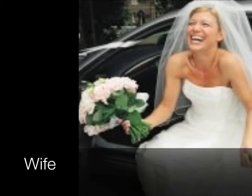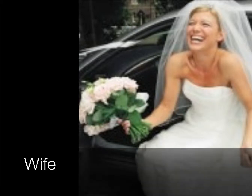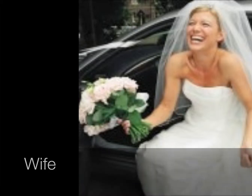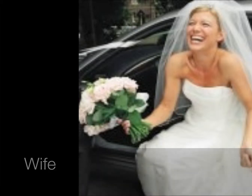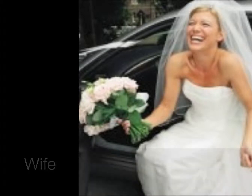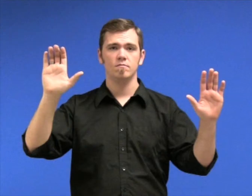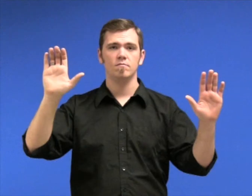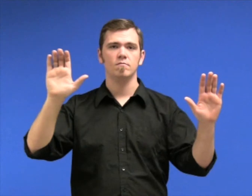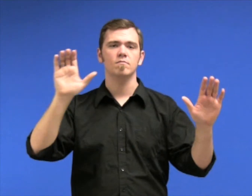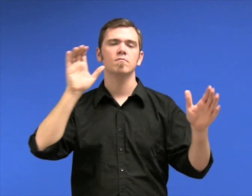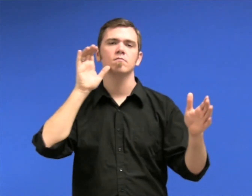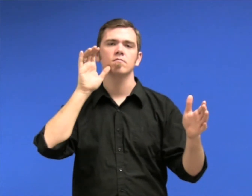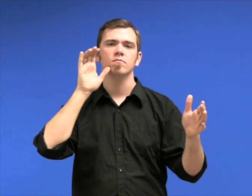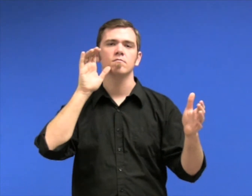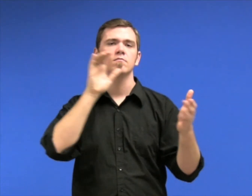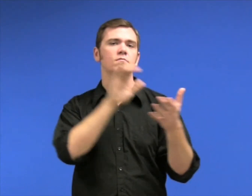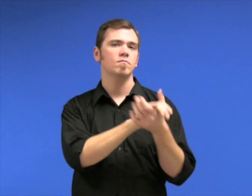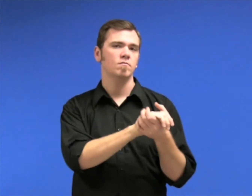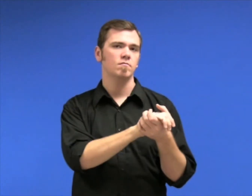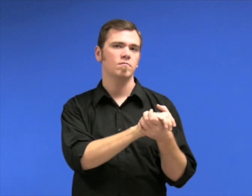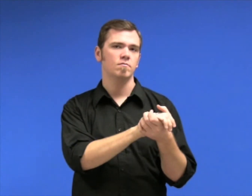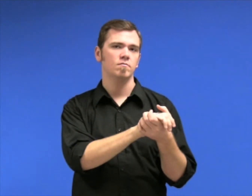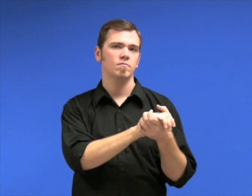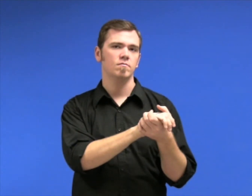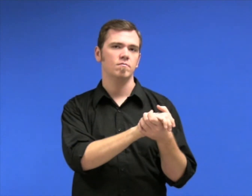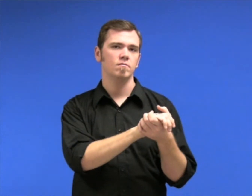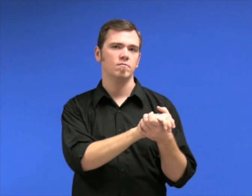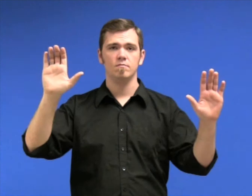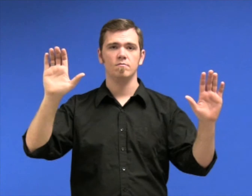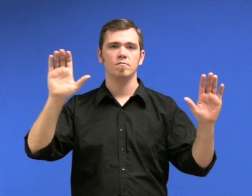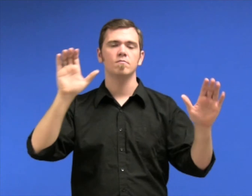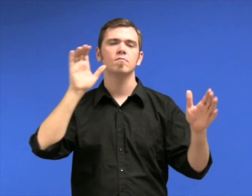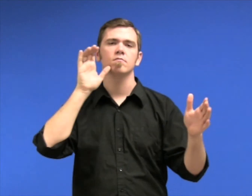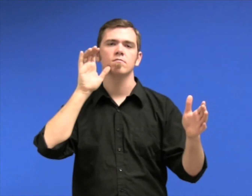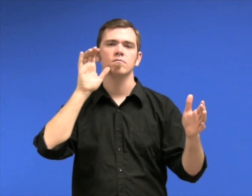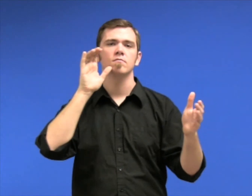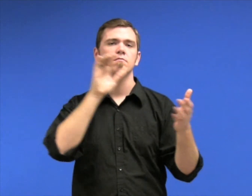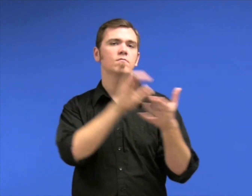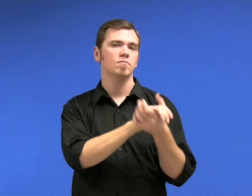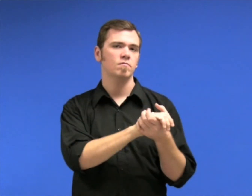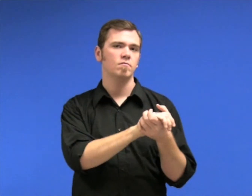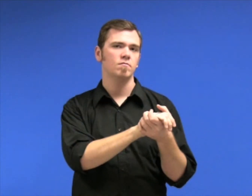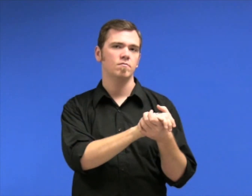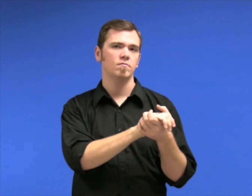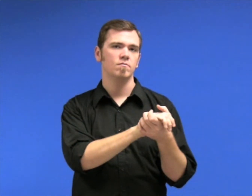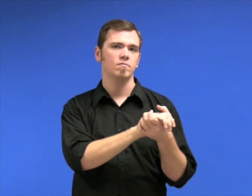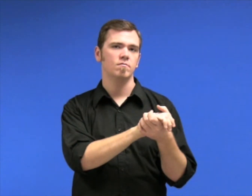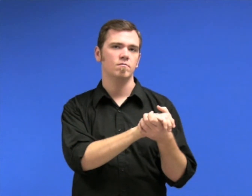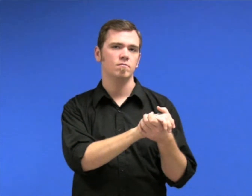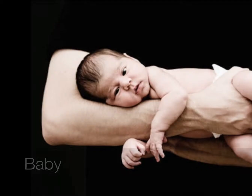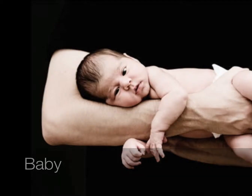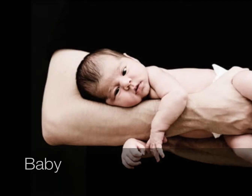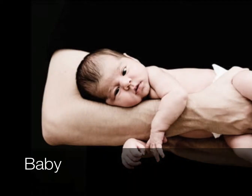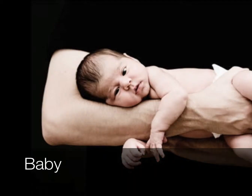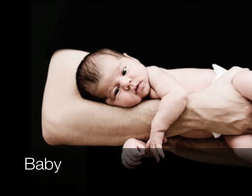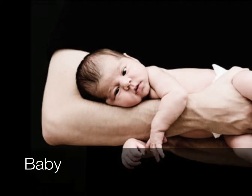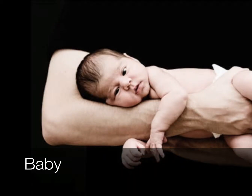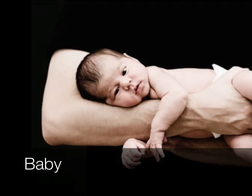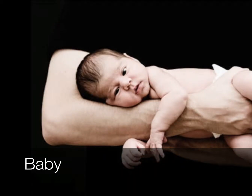for wife. It starts at your jaw, wife. Wife. All right, now the sign